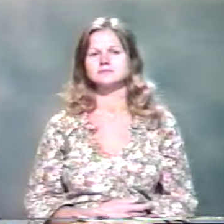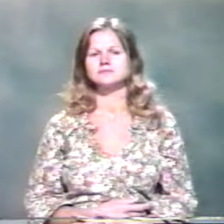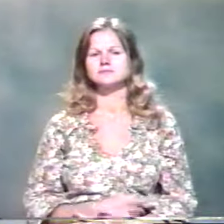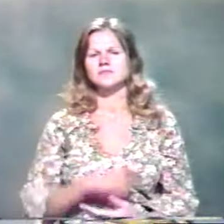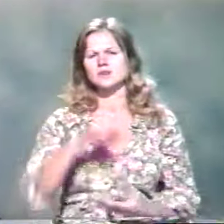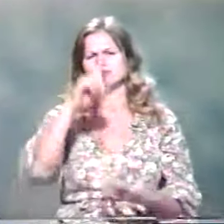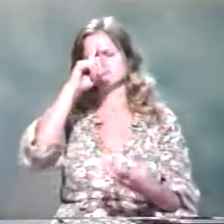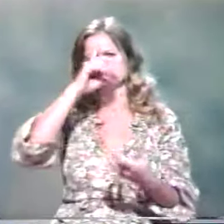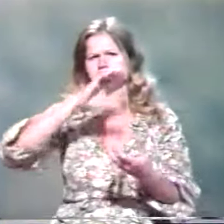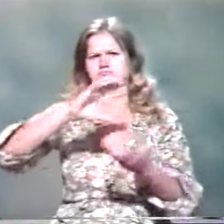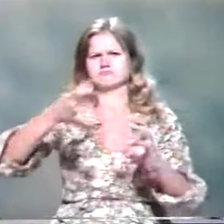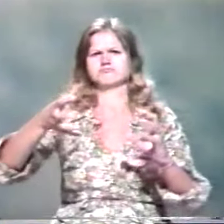Confused.